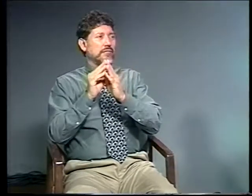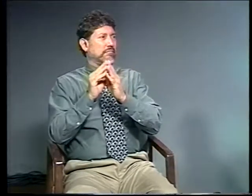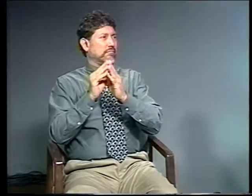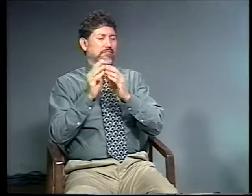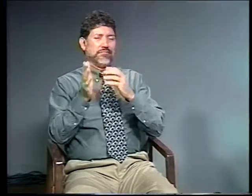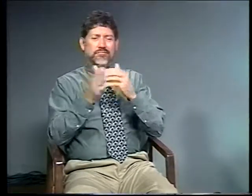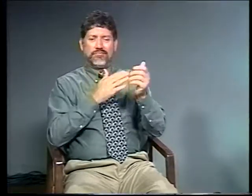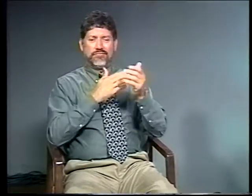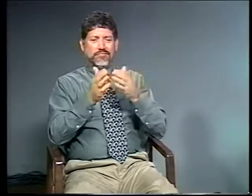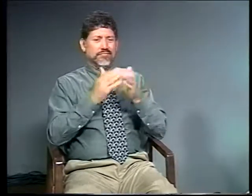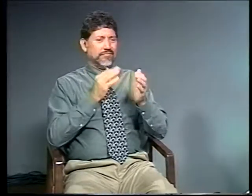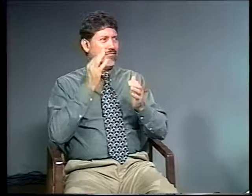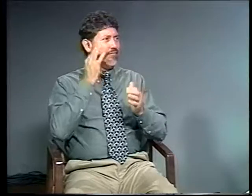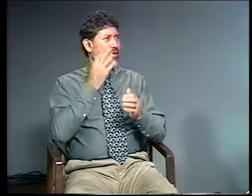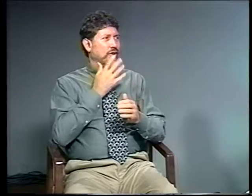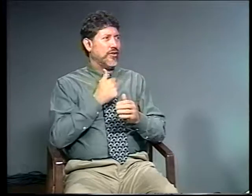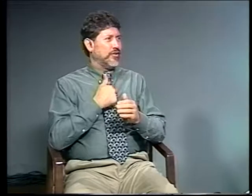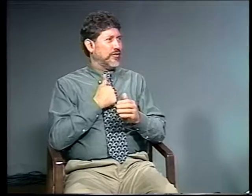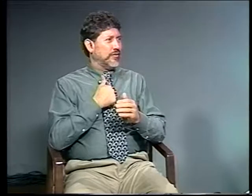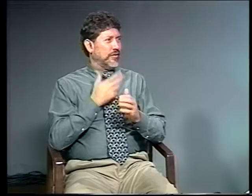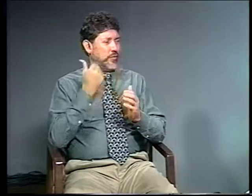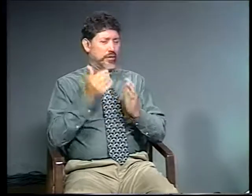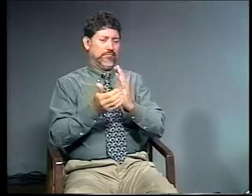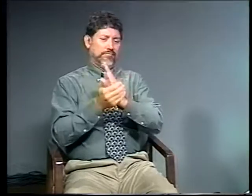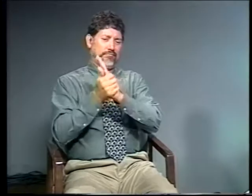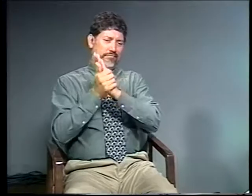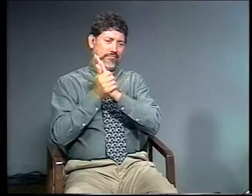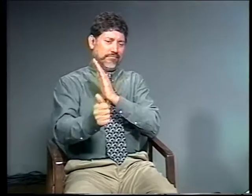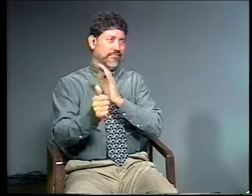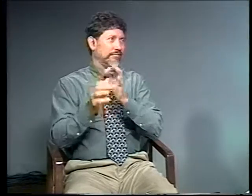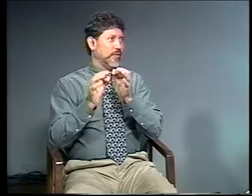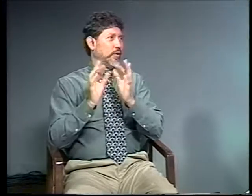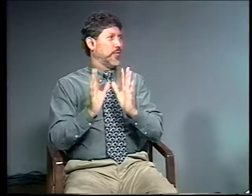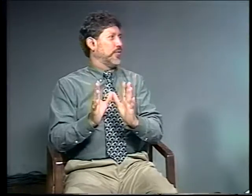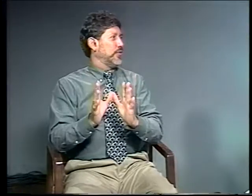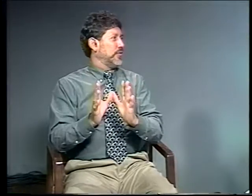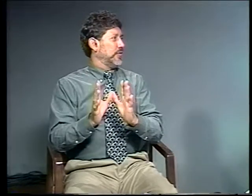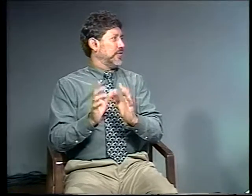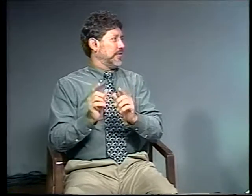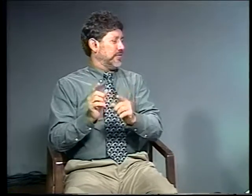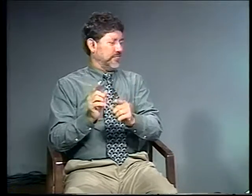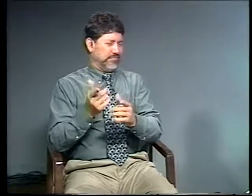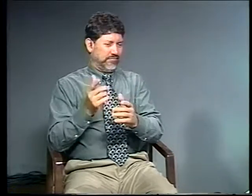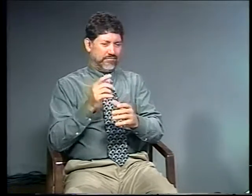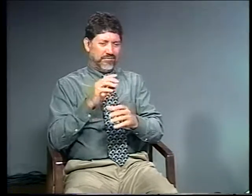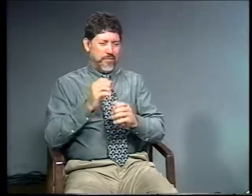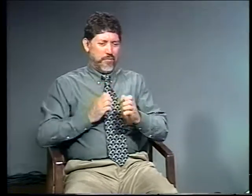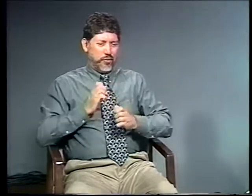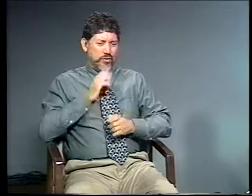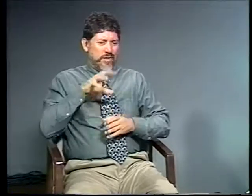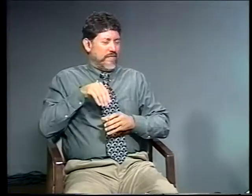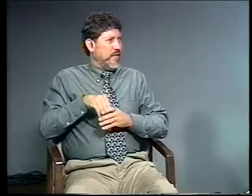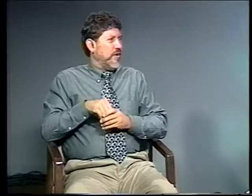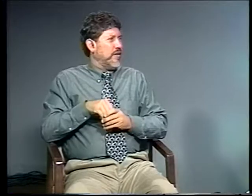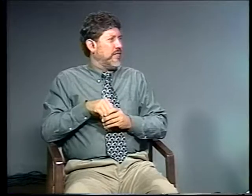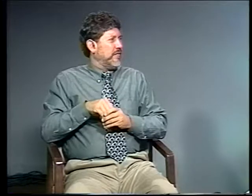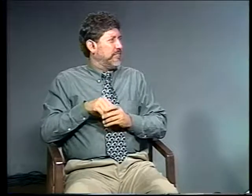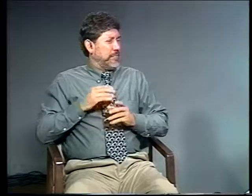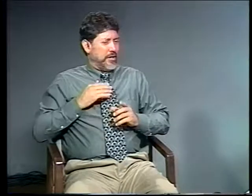In my employment or at professional meetings, it doesn't matter the ethnicity of the interpreter to me, but the qualifications do matter. There's